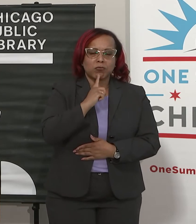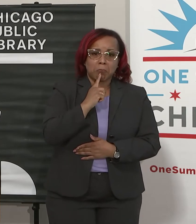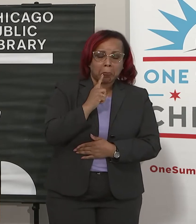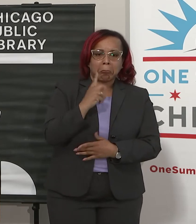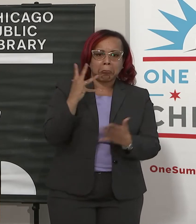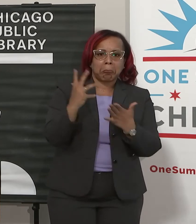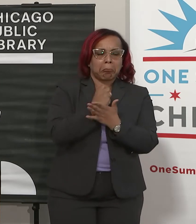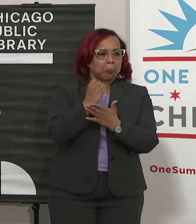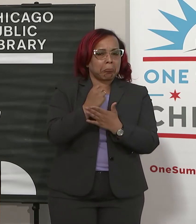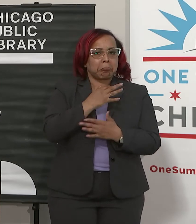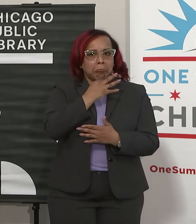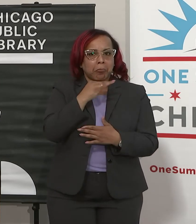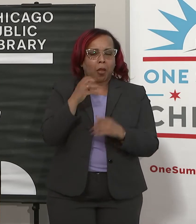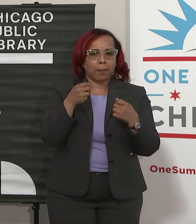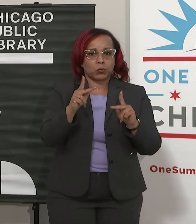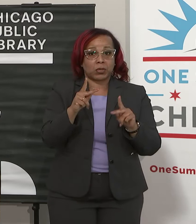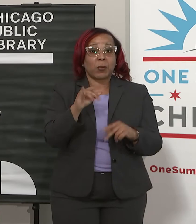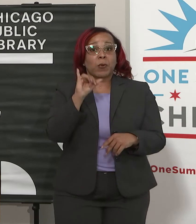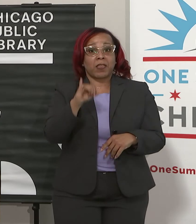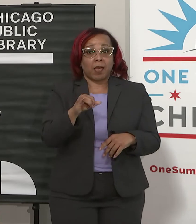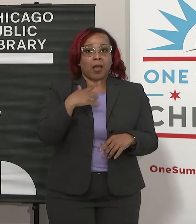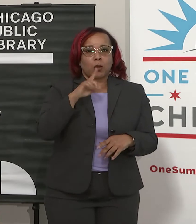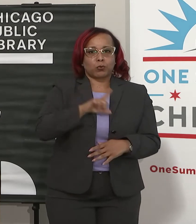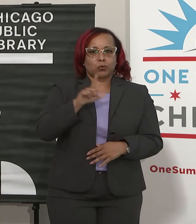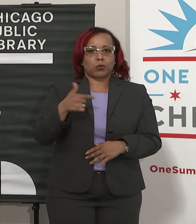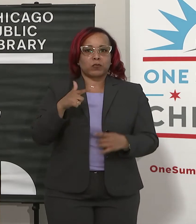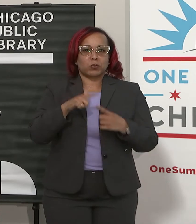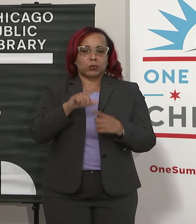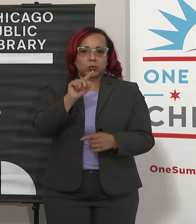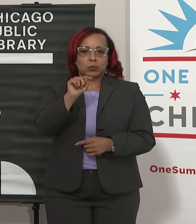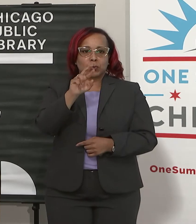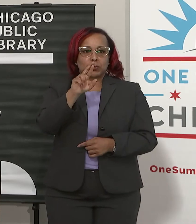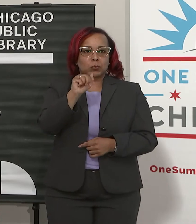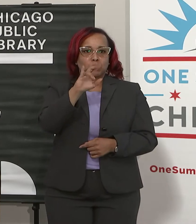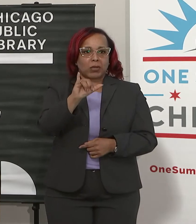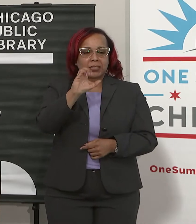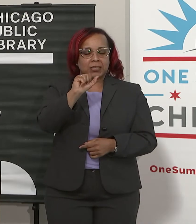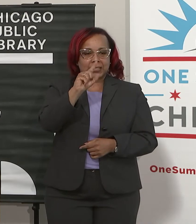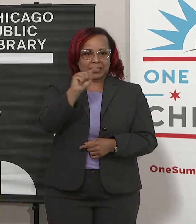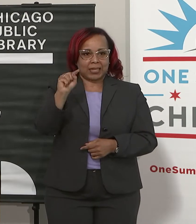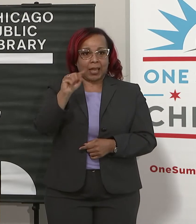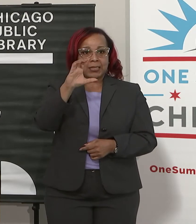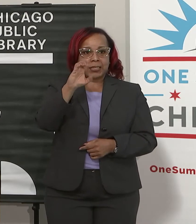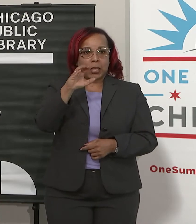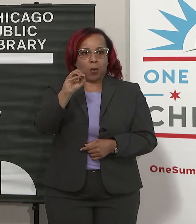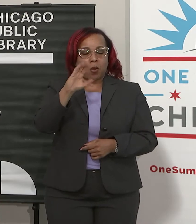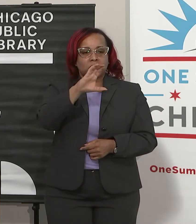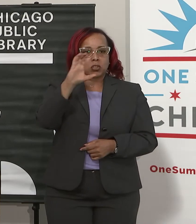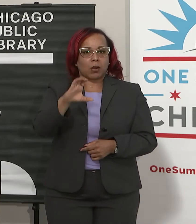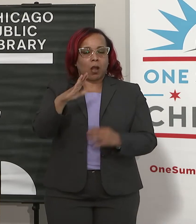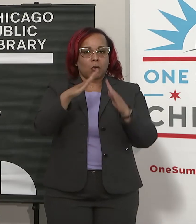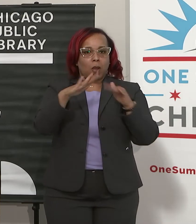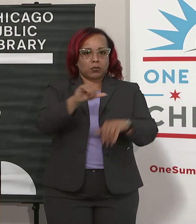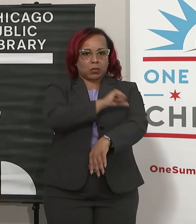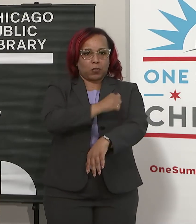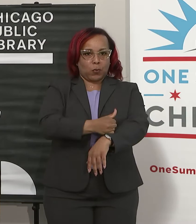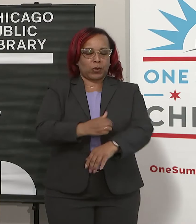advantage of this great opportunity. And with that, I'll turn it over to Tracey Scott, the CEO of the Chicago Housing